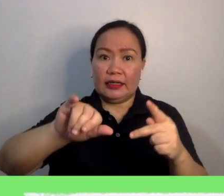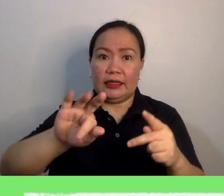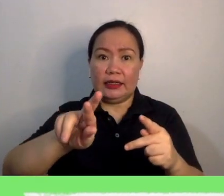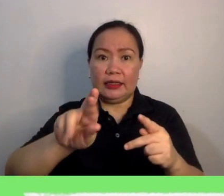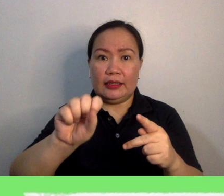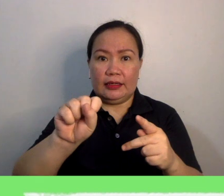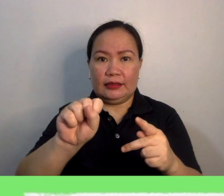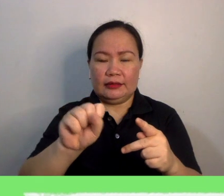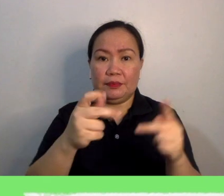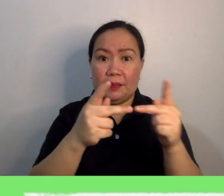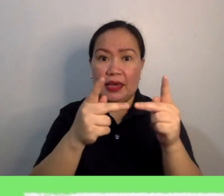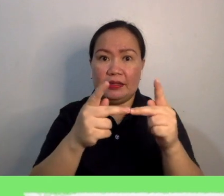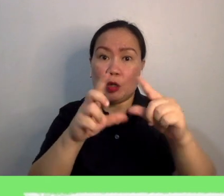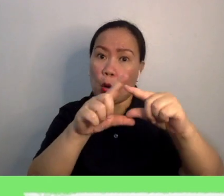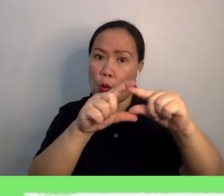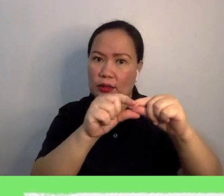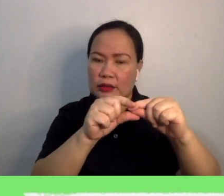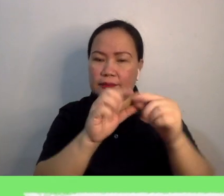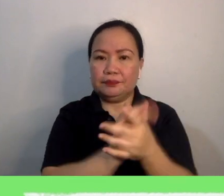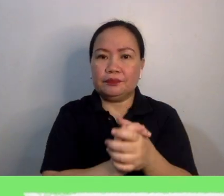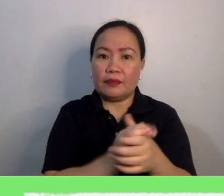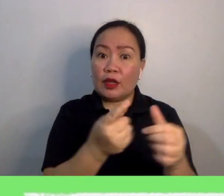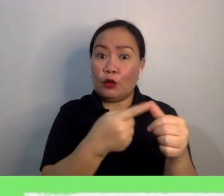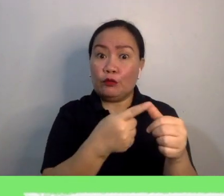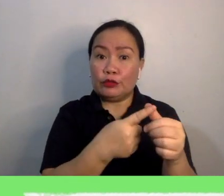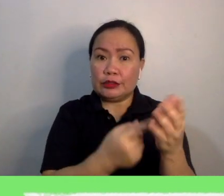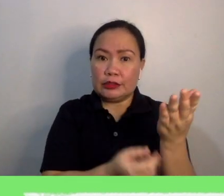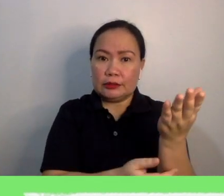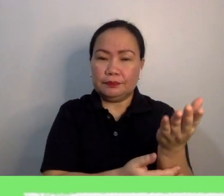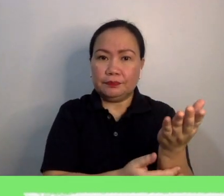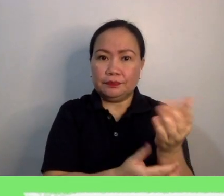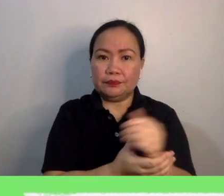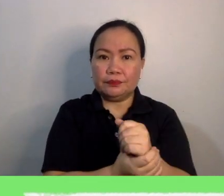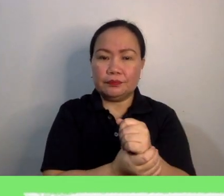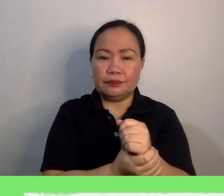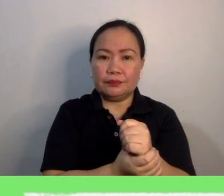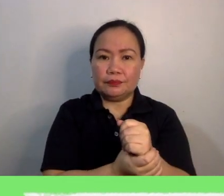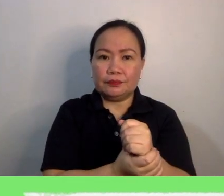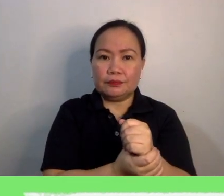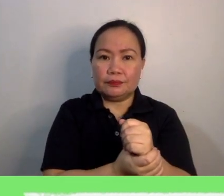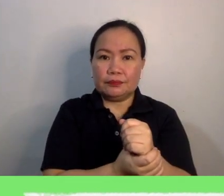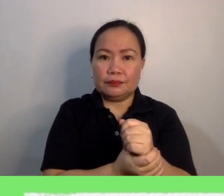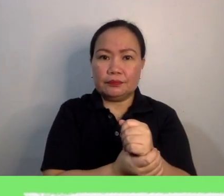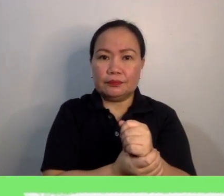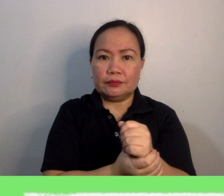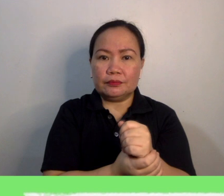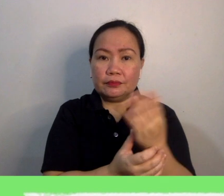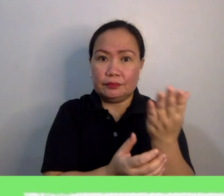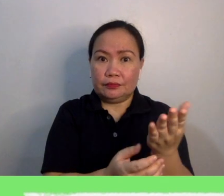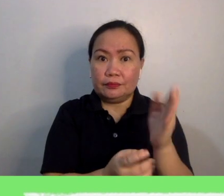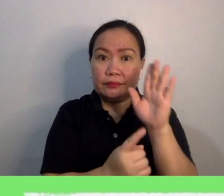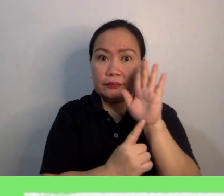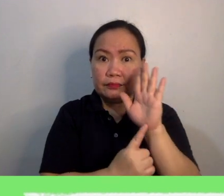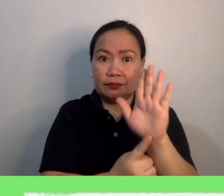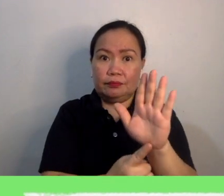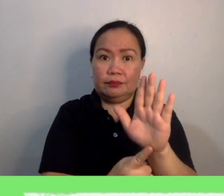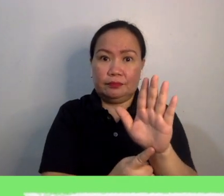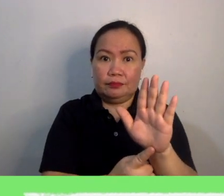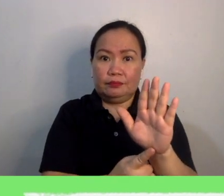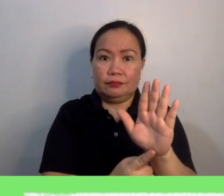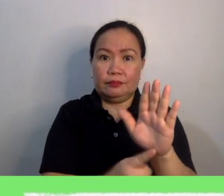angle pairs na to? So yung first figure po natin, ito po, this is an illustration